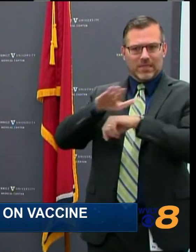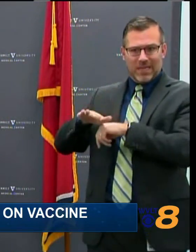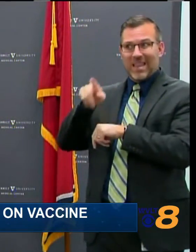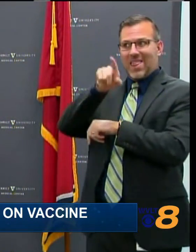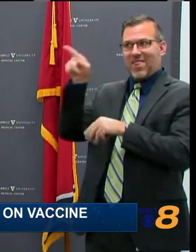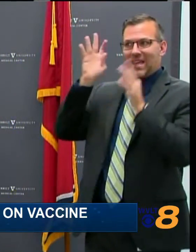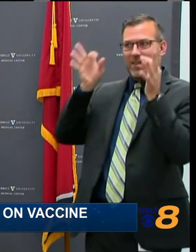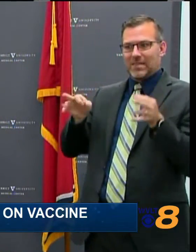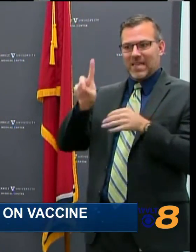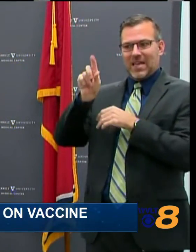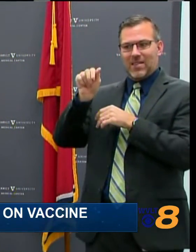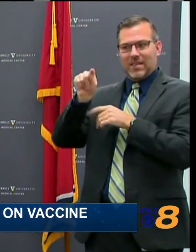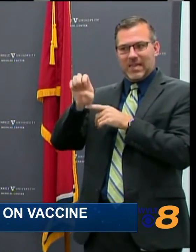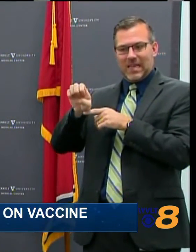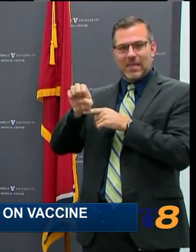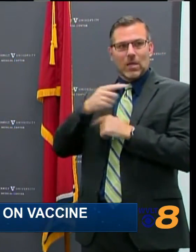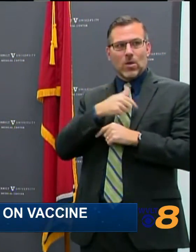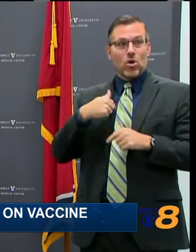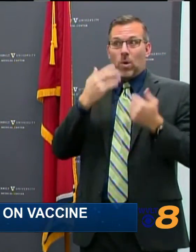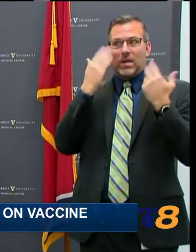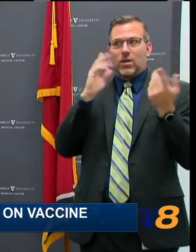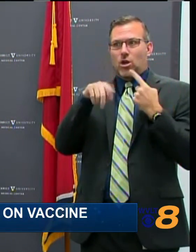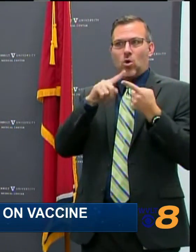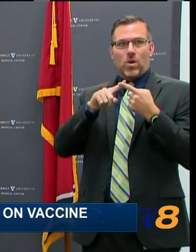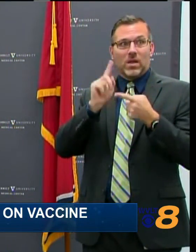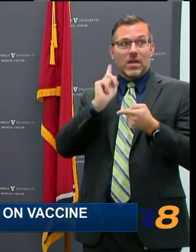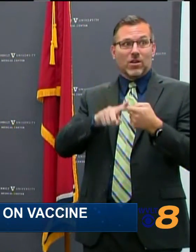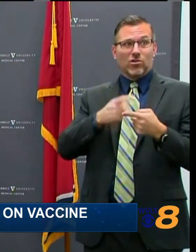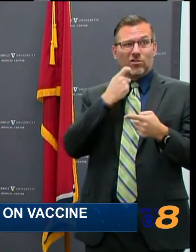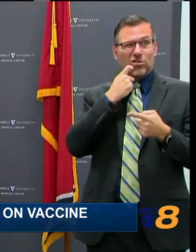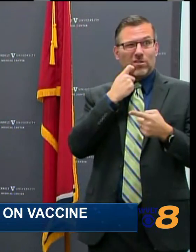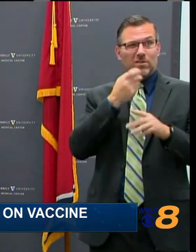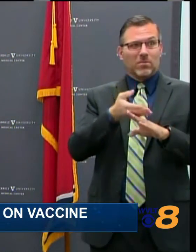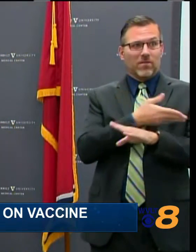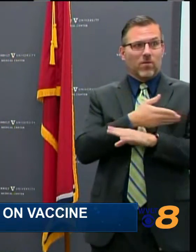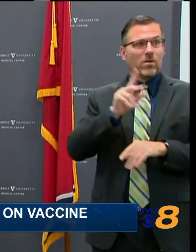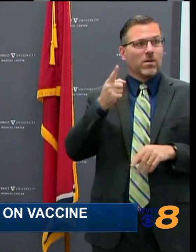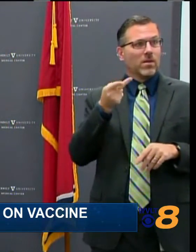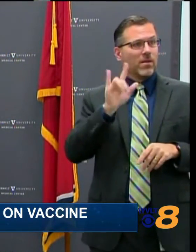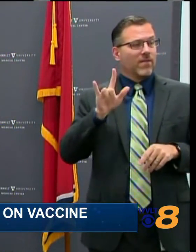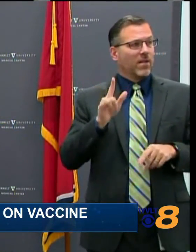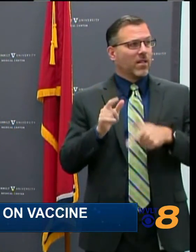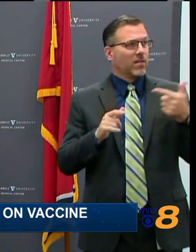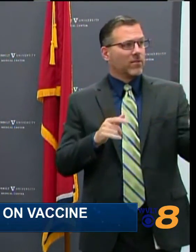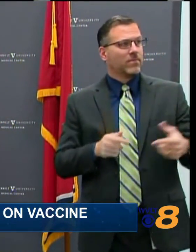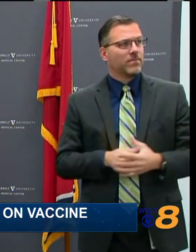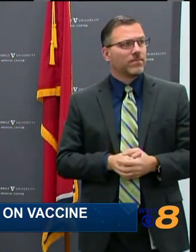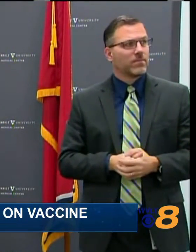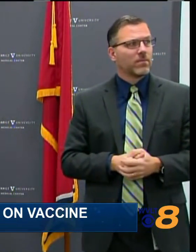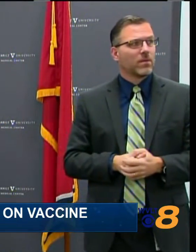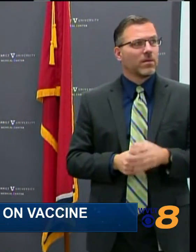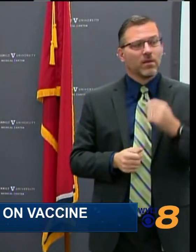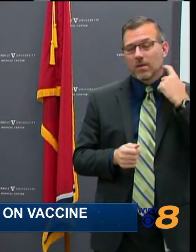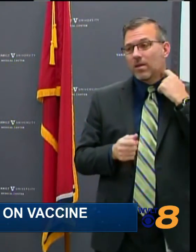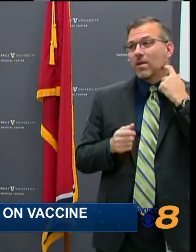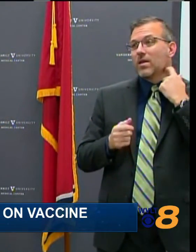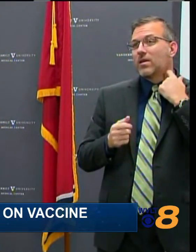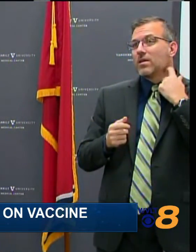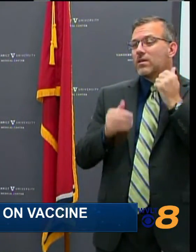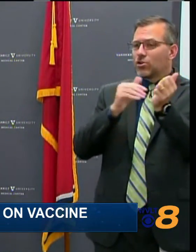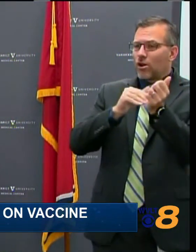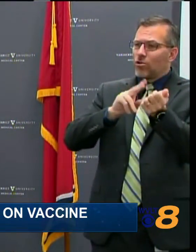dates, and we didn't know what day actually it was going to ship until right before the day. So, Phil? Governor, health professionals across the state have